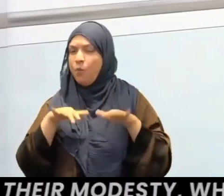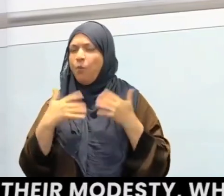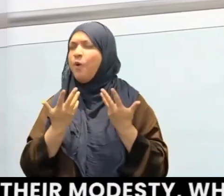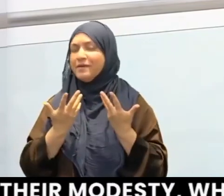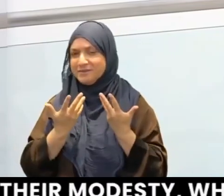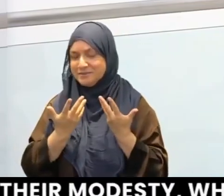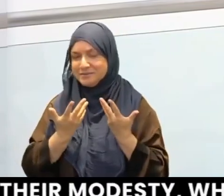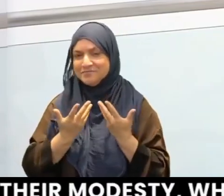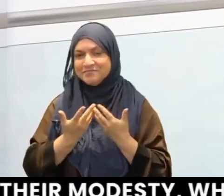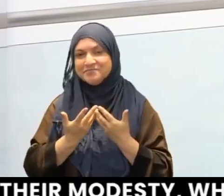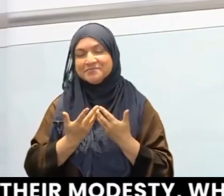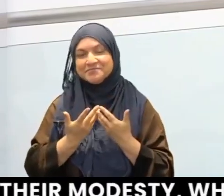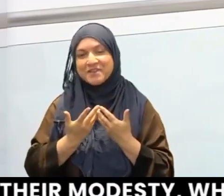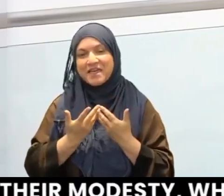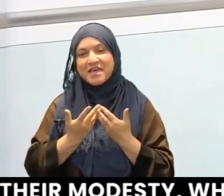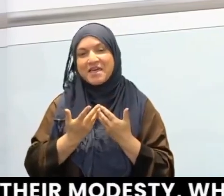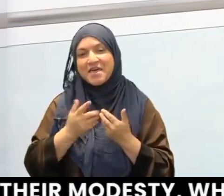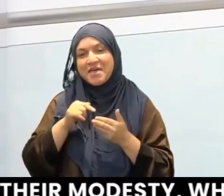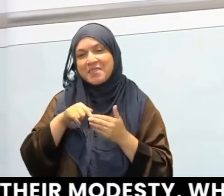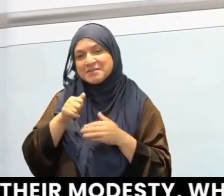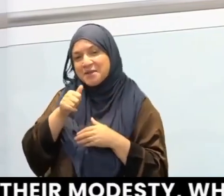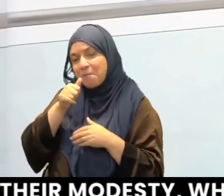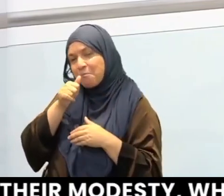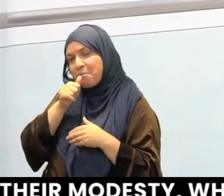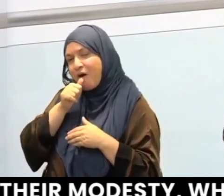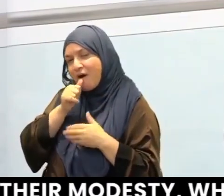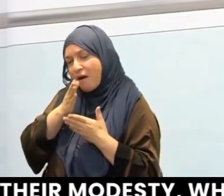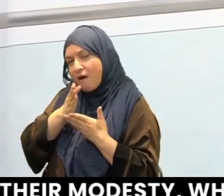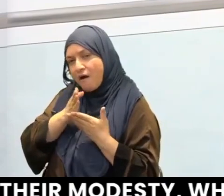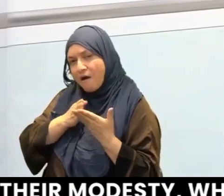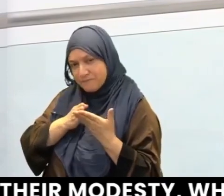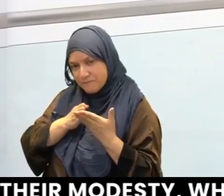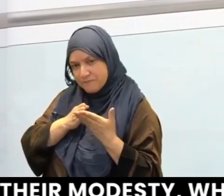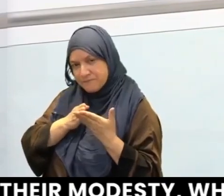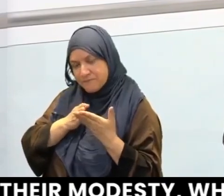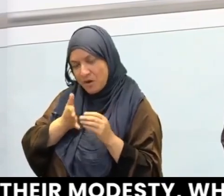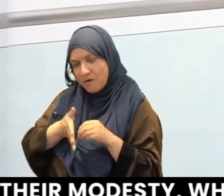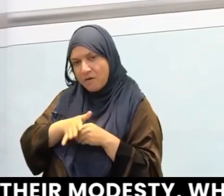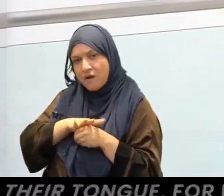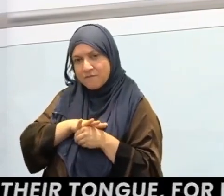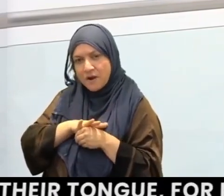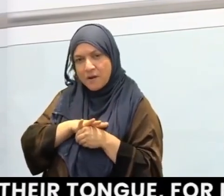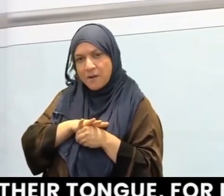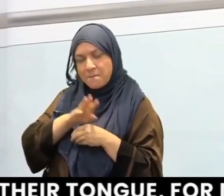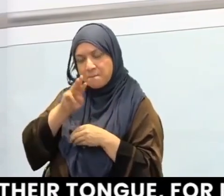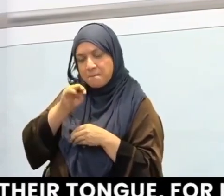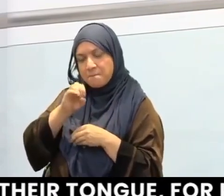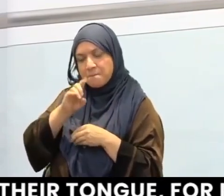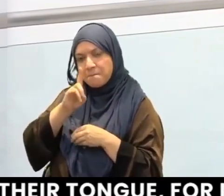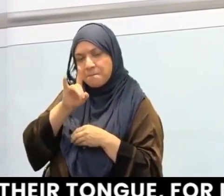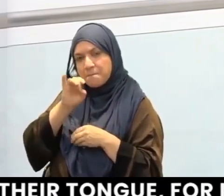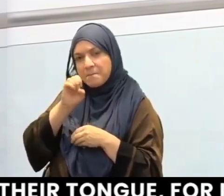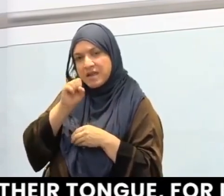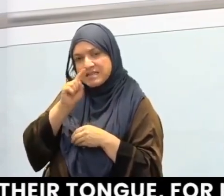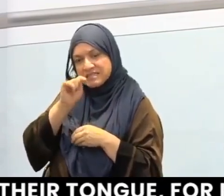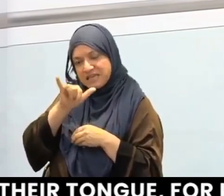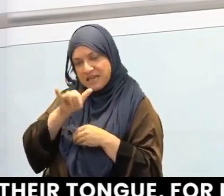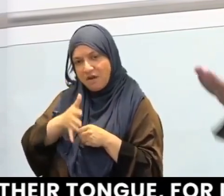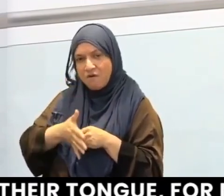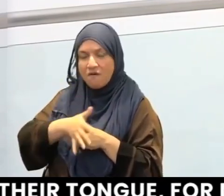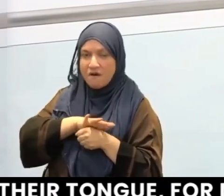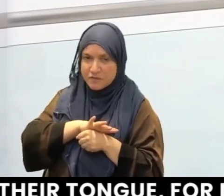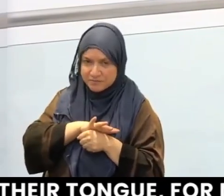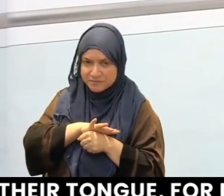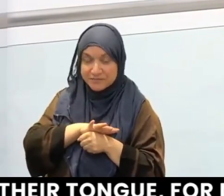chastity, their modesty, whoever guarantees modesty and guarantees their tongue for me, I guarantee